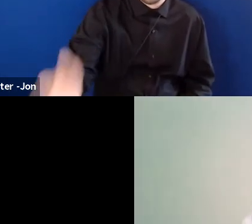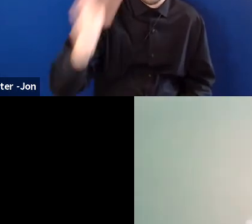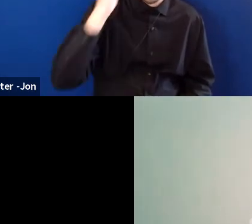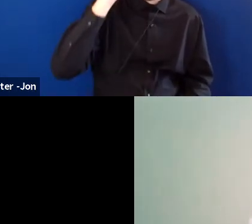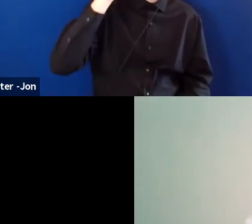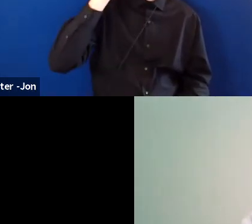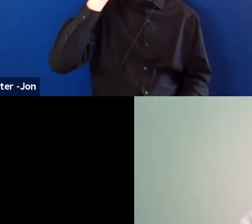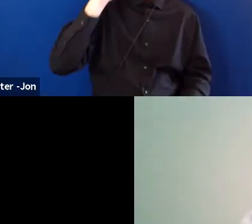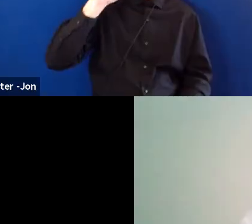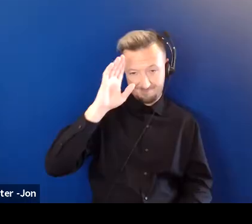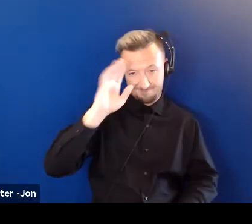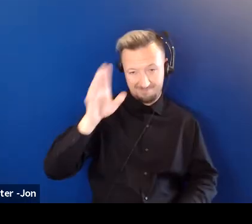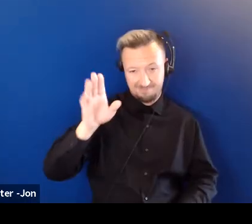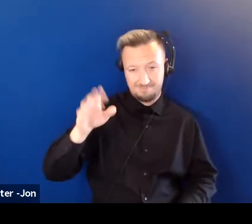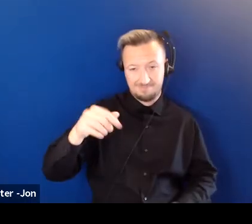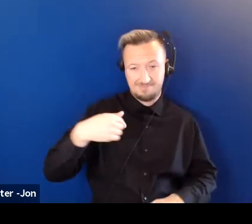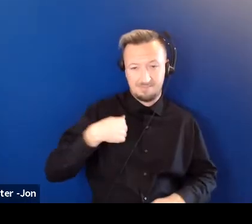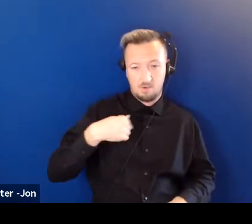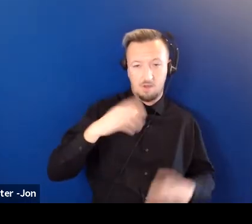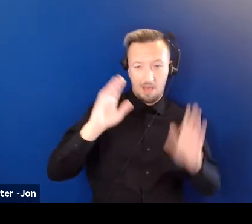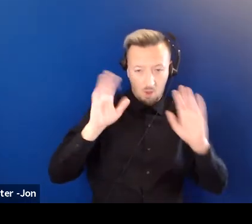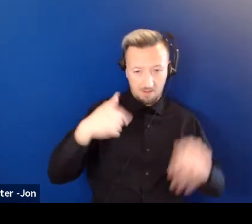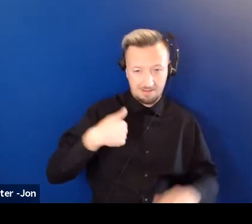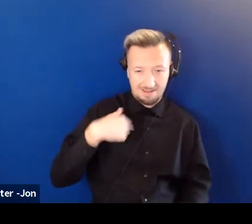Hi everyone, this is Aja,